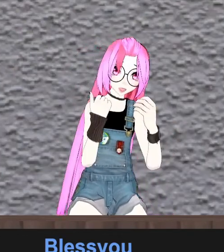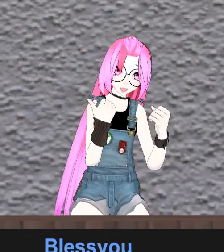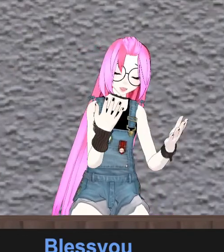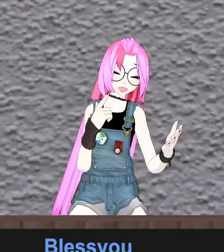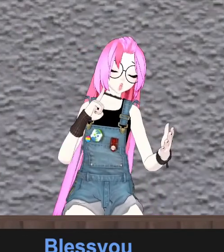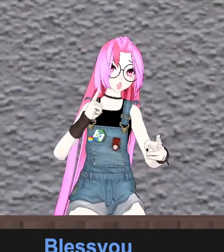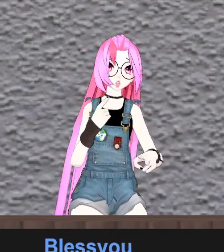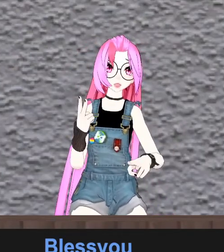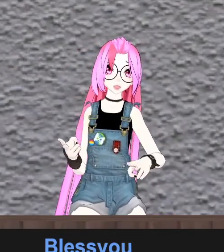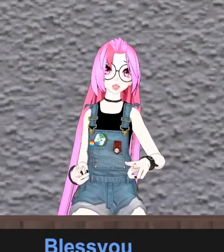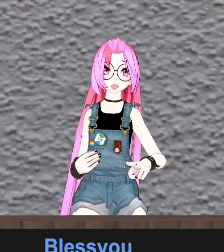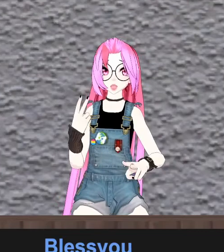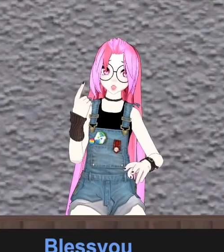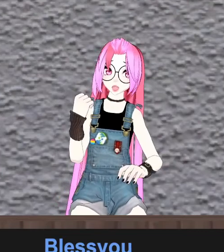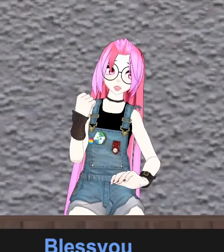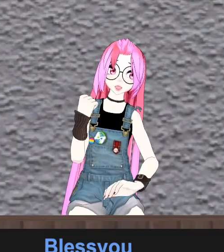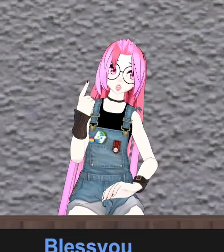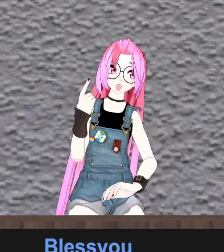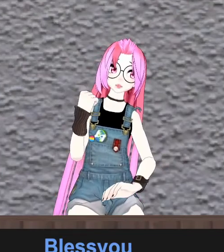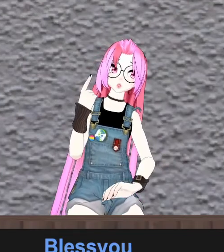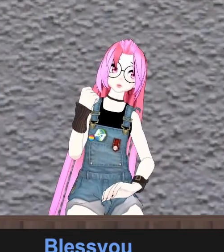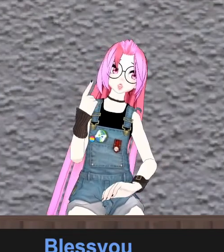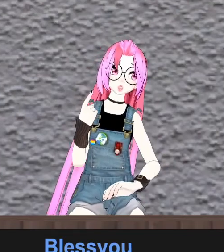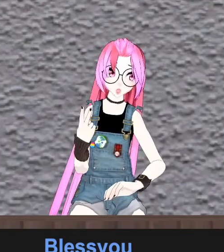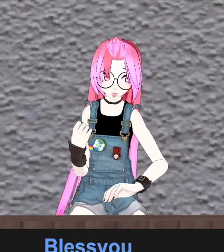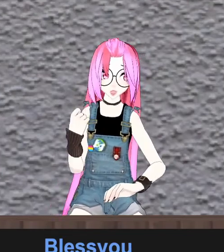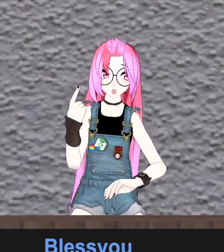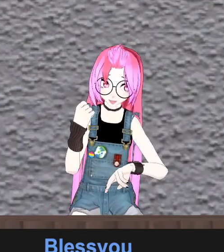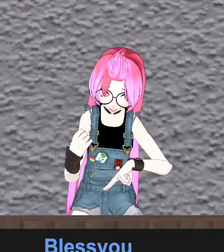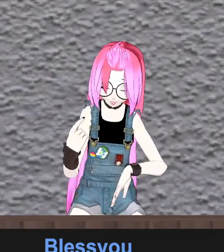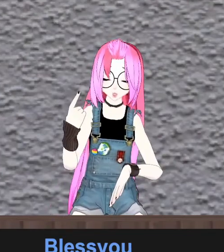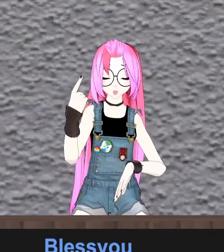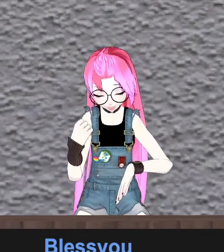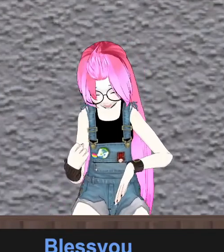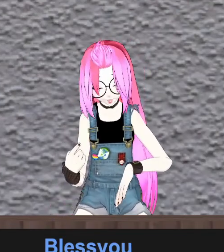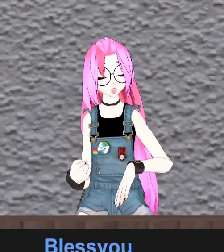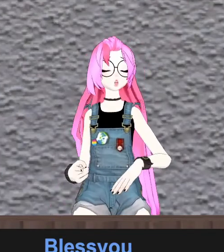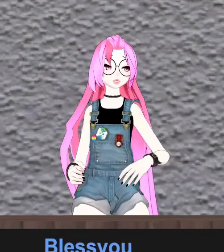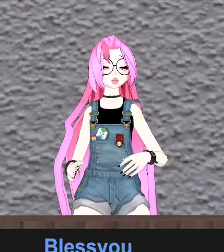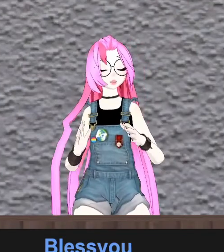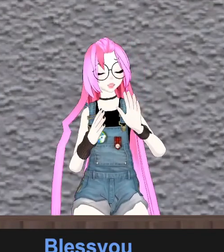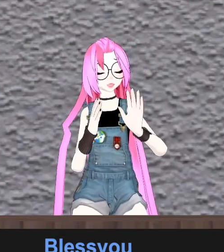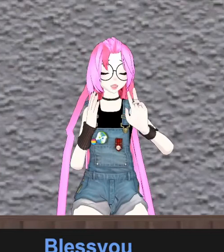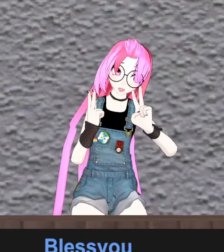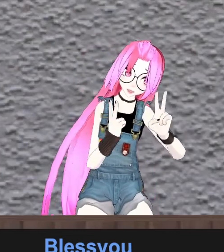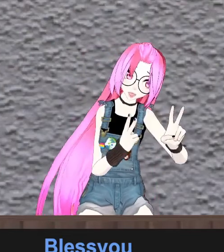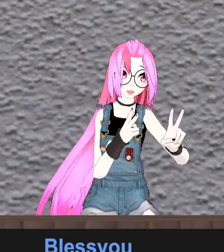I'm informing you, deaf and hard of hearing people have been asked that question so many times. times. So just, it's a respect thing